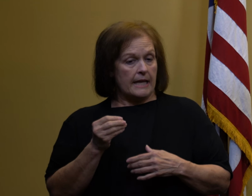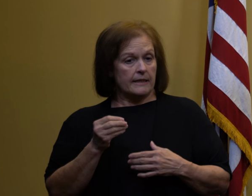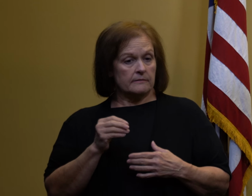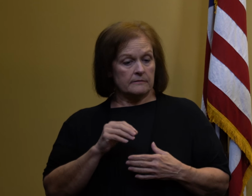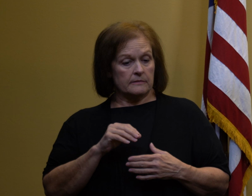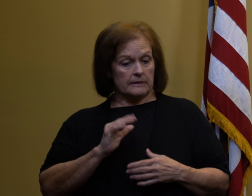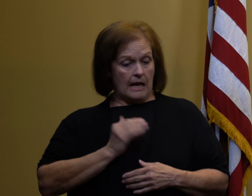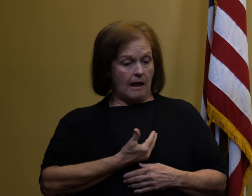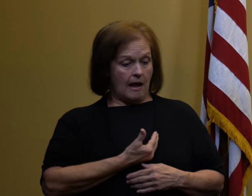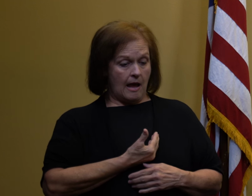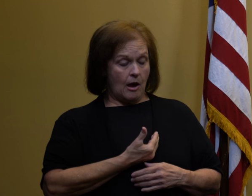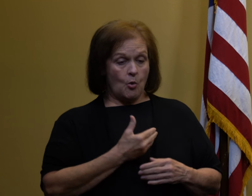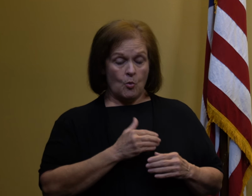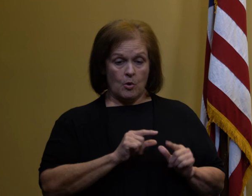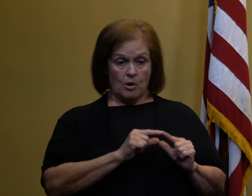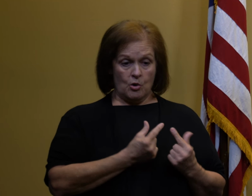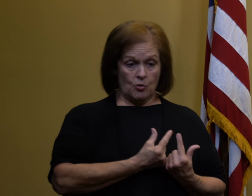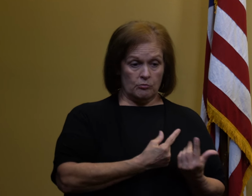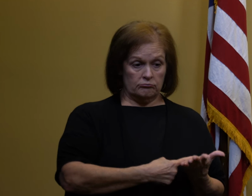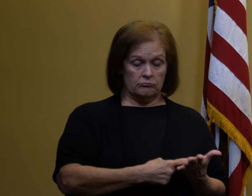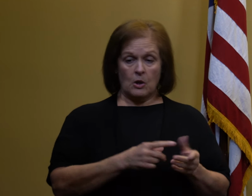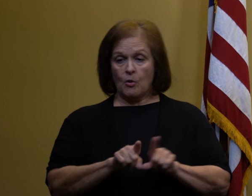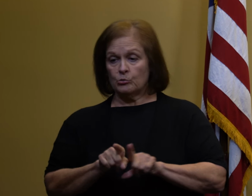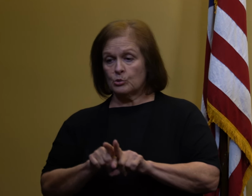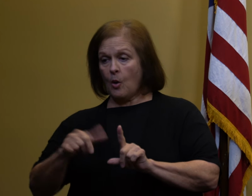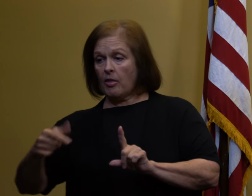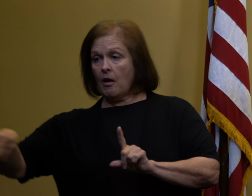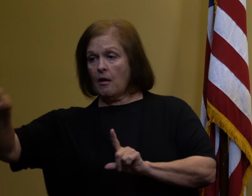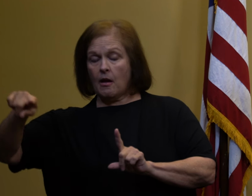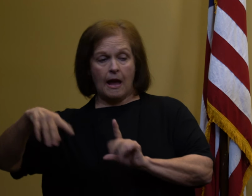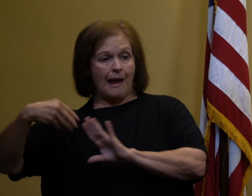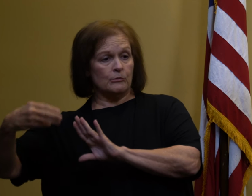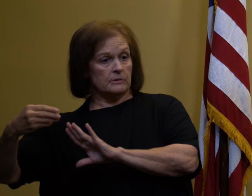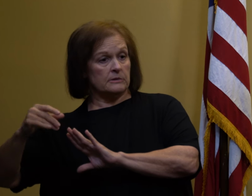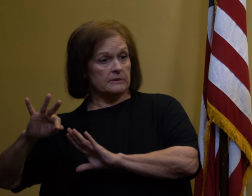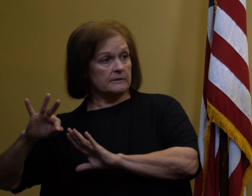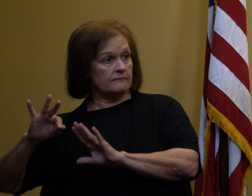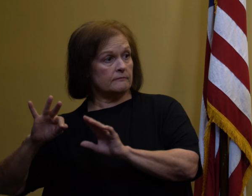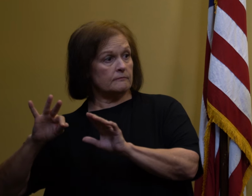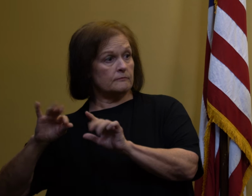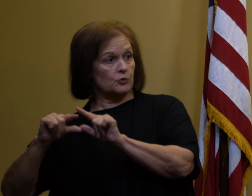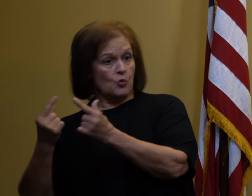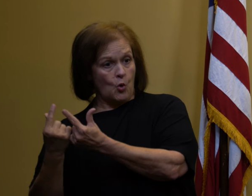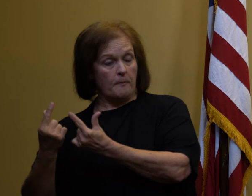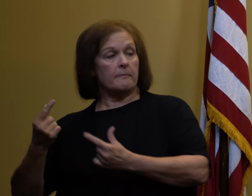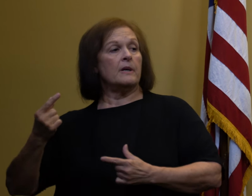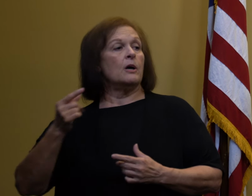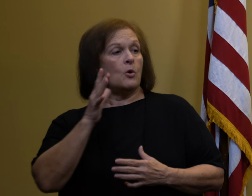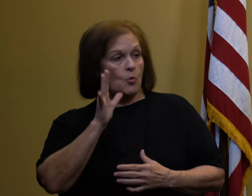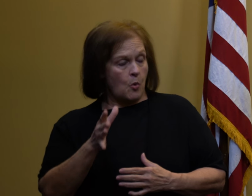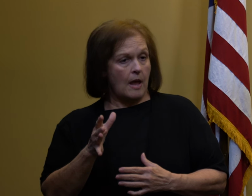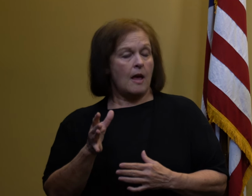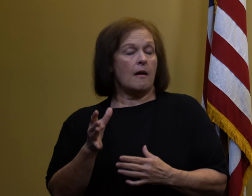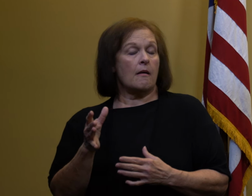panel as well as an internal panel. So I am weighing on all of those factors that have been embedded in my process and will render